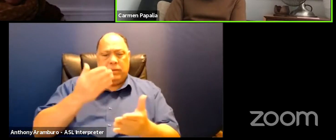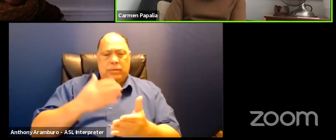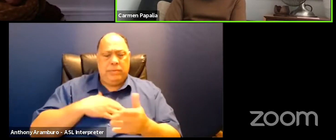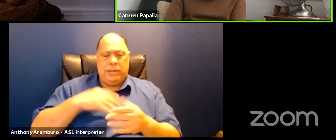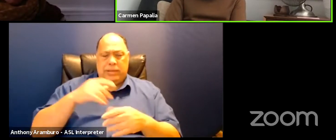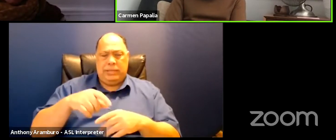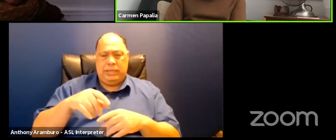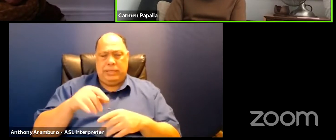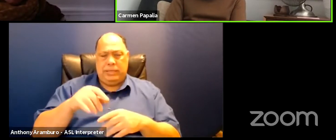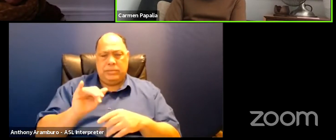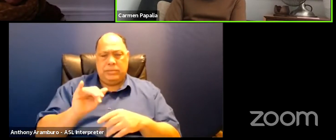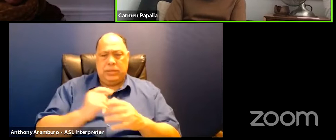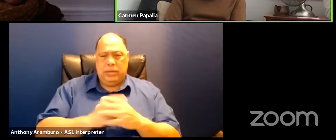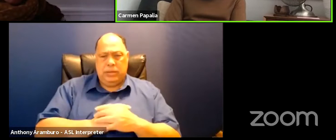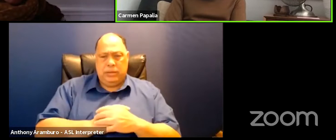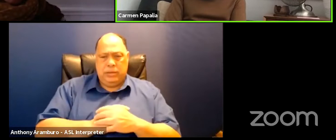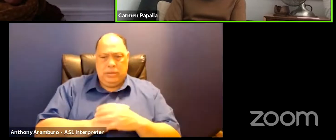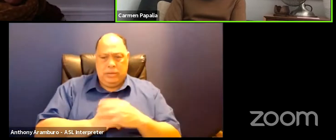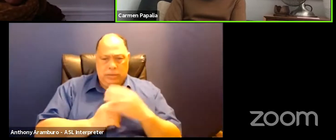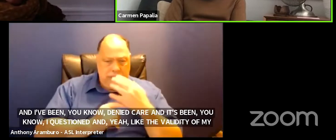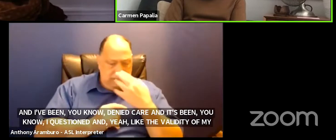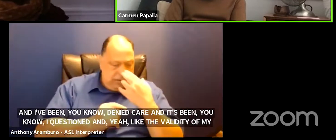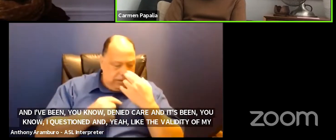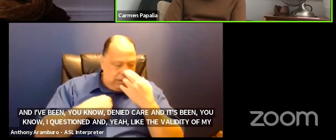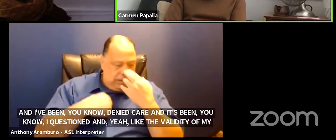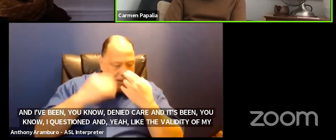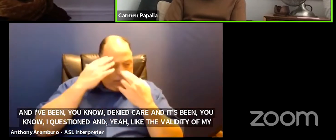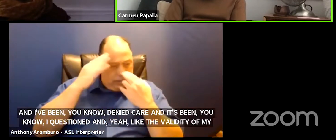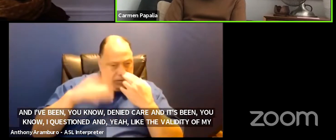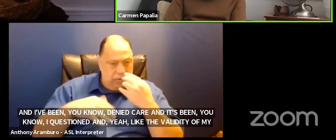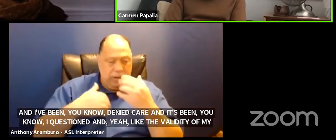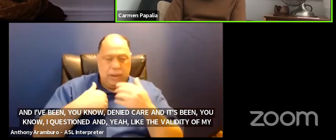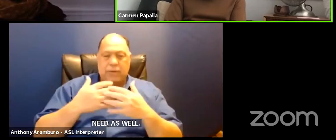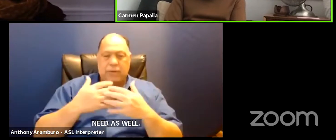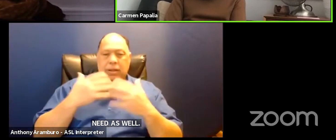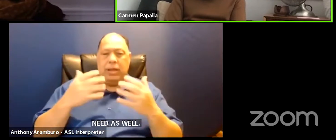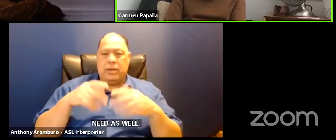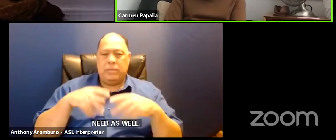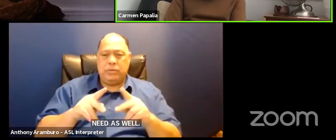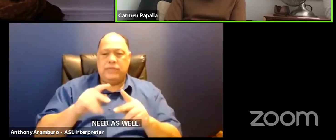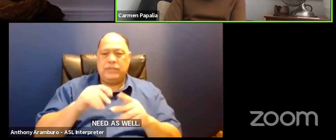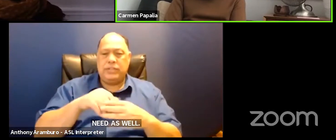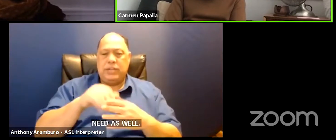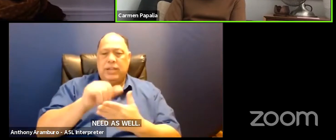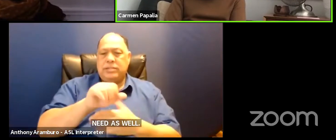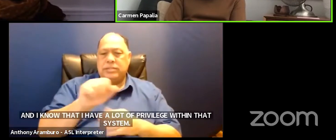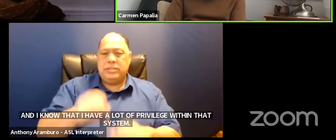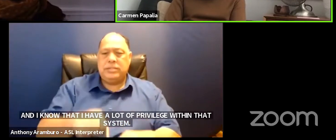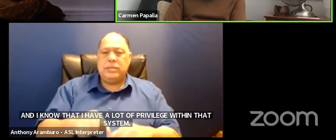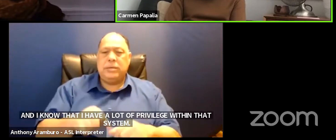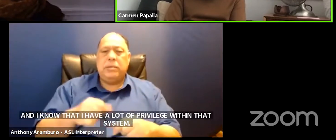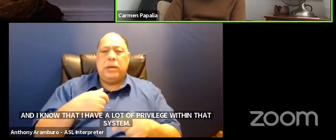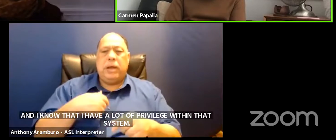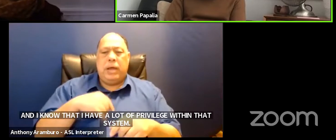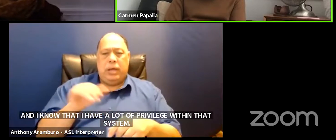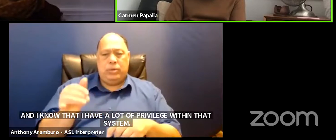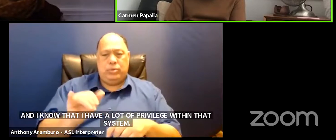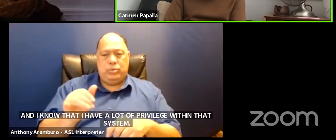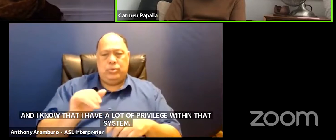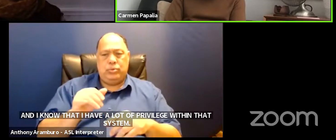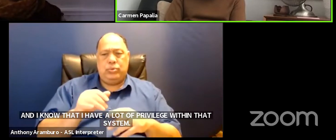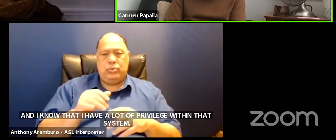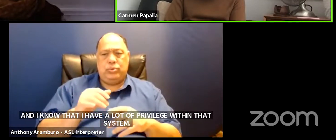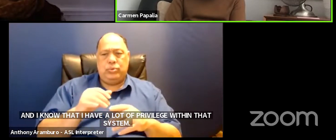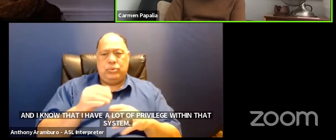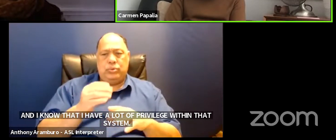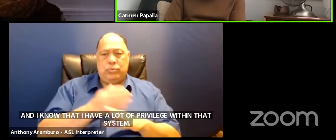well. And I know that I have a lot of privilege within that system. So I too have been resisted. I mean, before